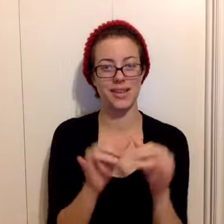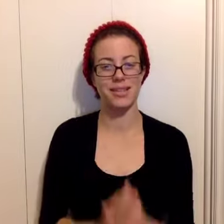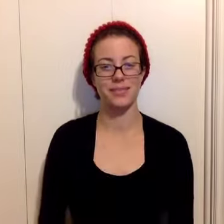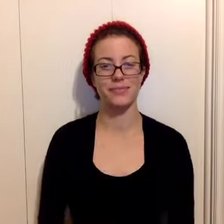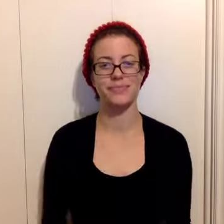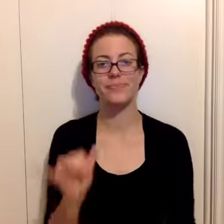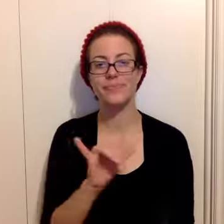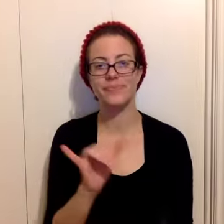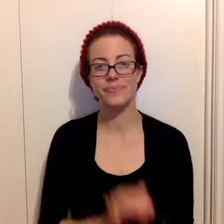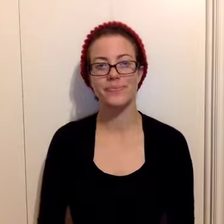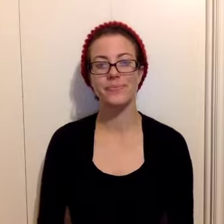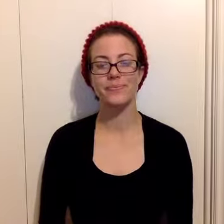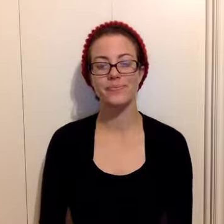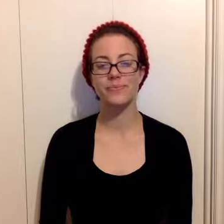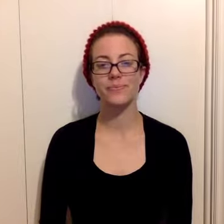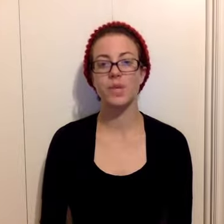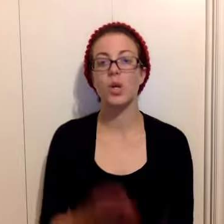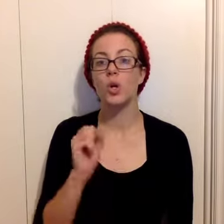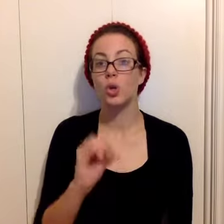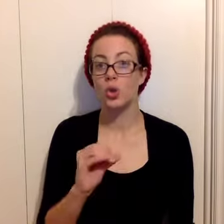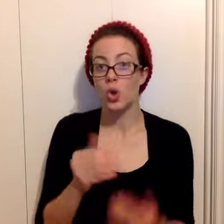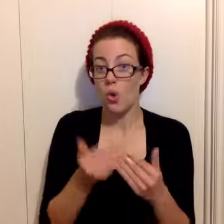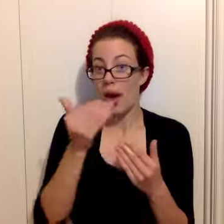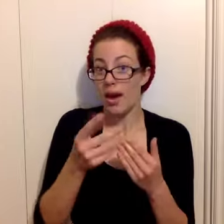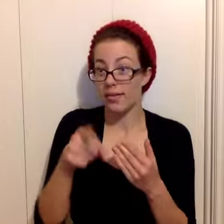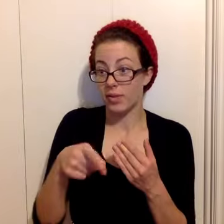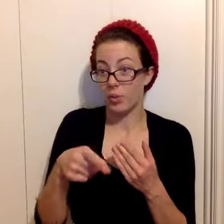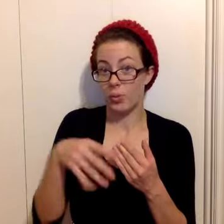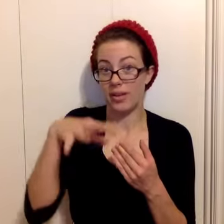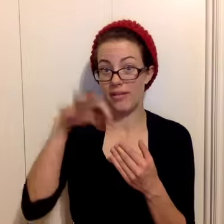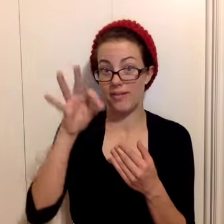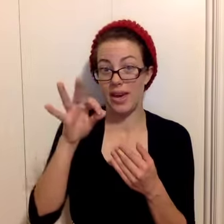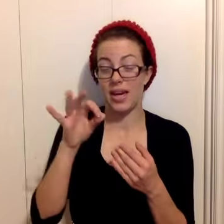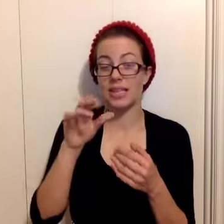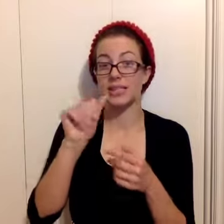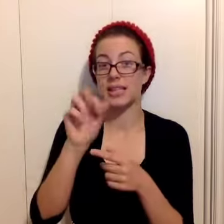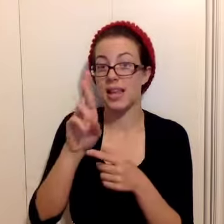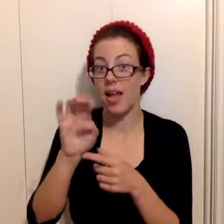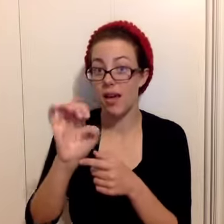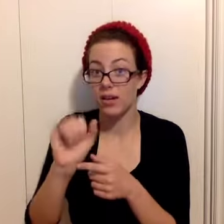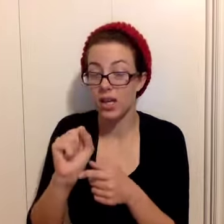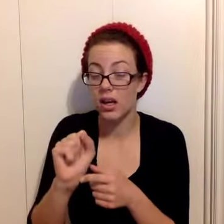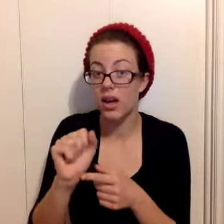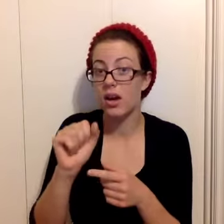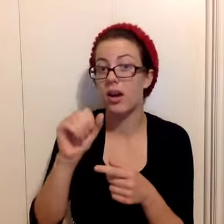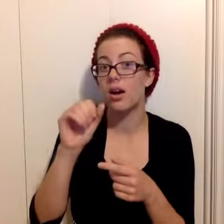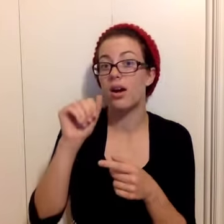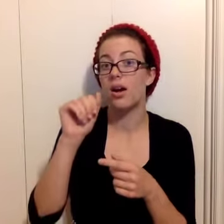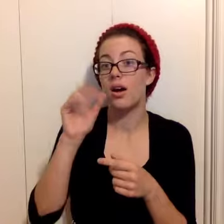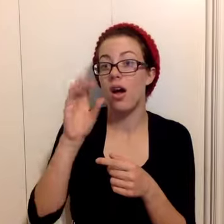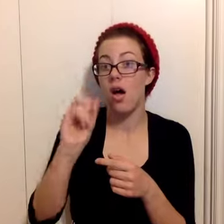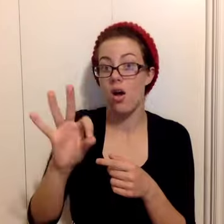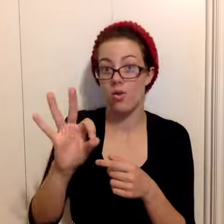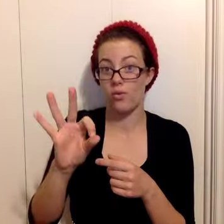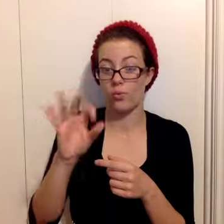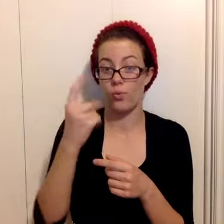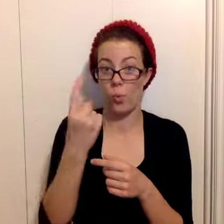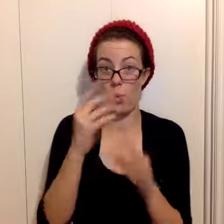So after we find the area of one wall, we can just multiply by 4 to